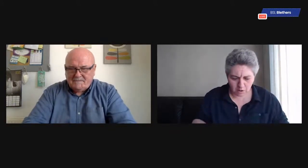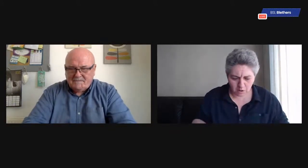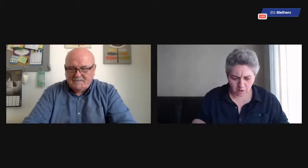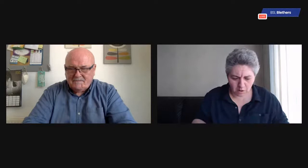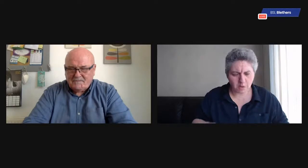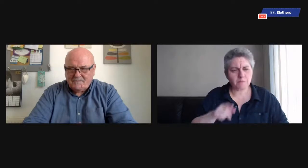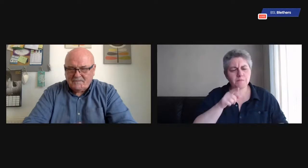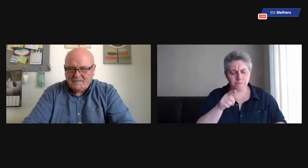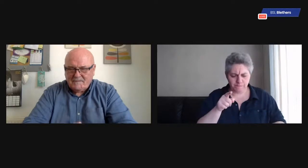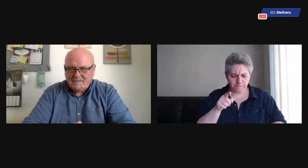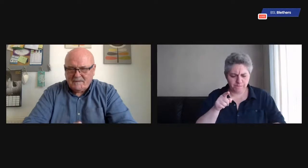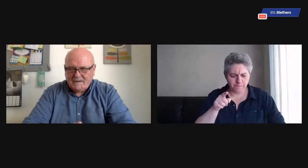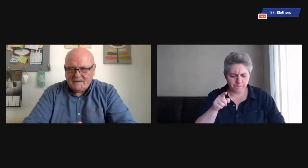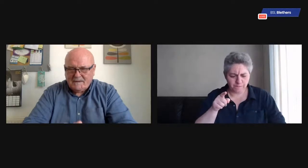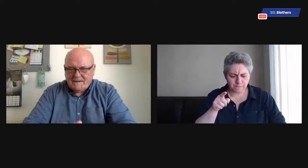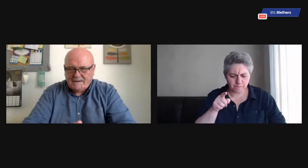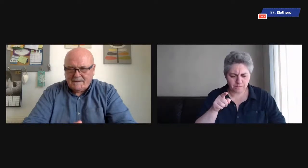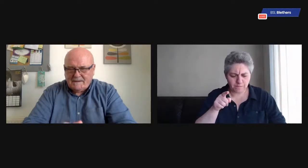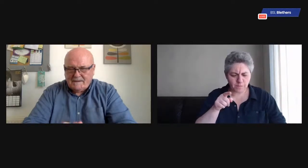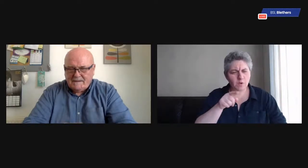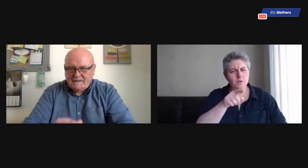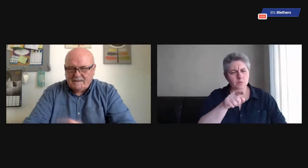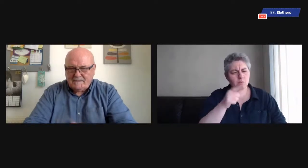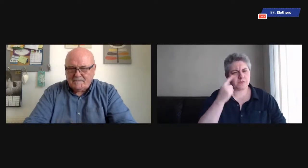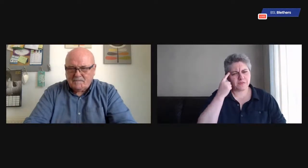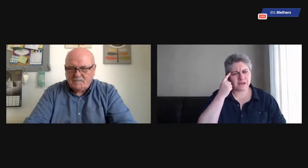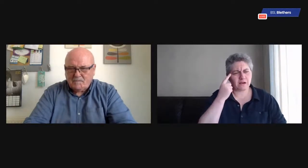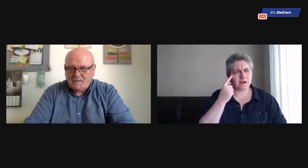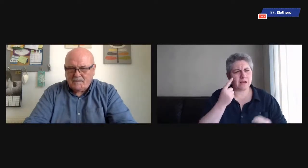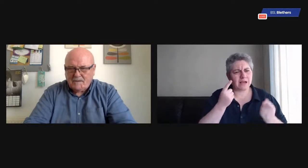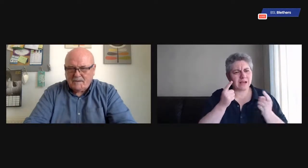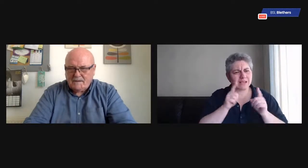Another question, they're coming in fast and furious.